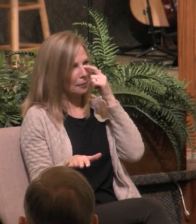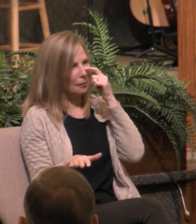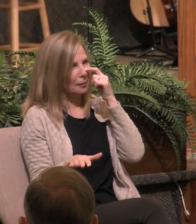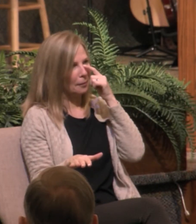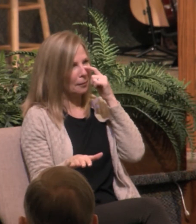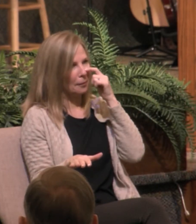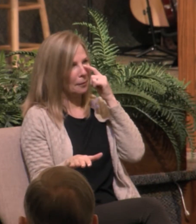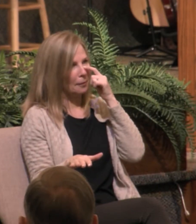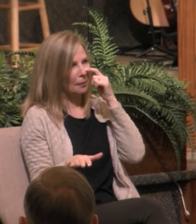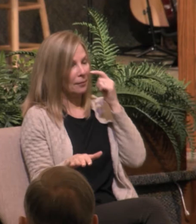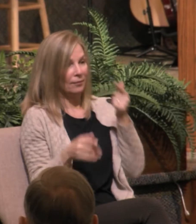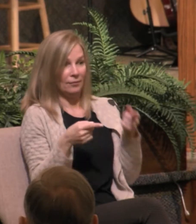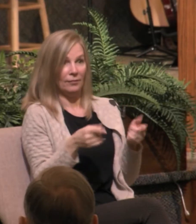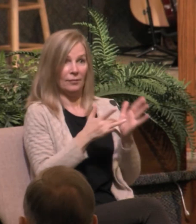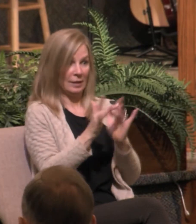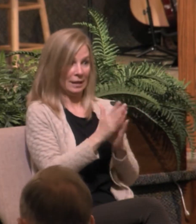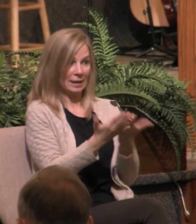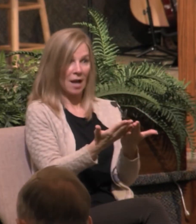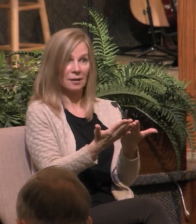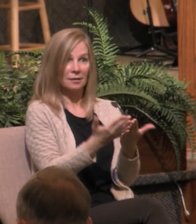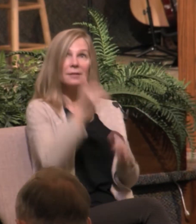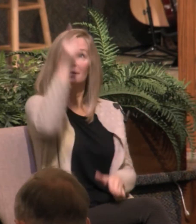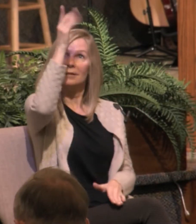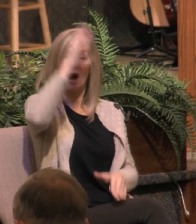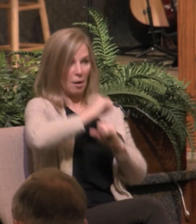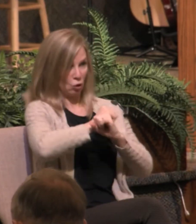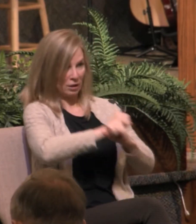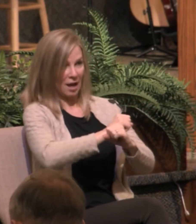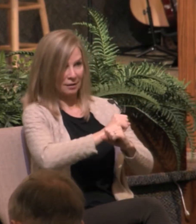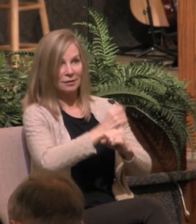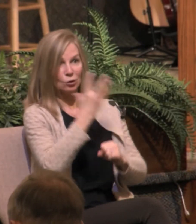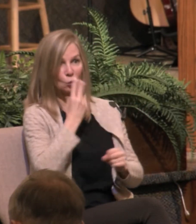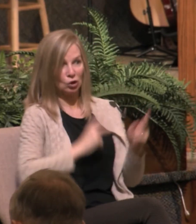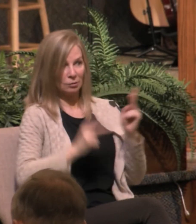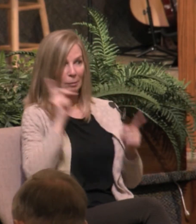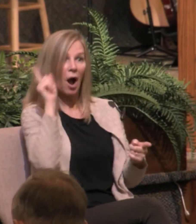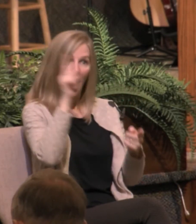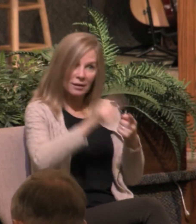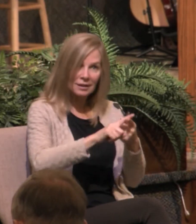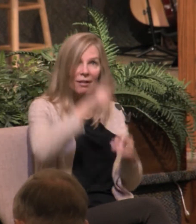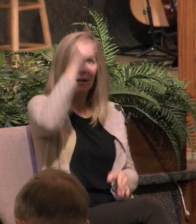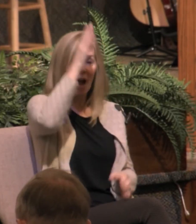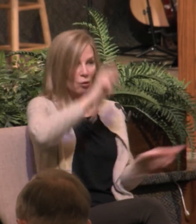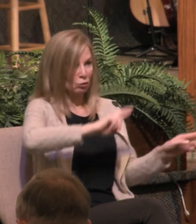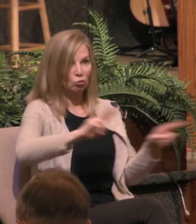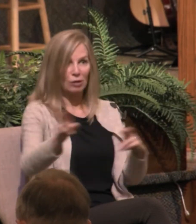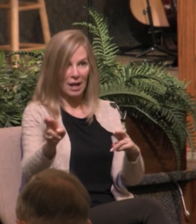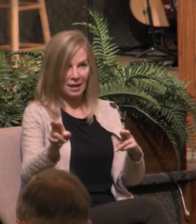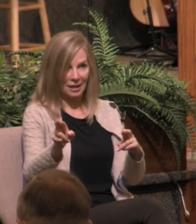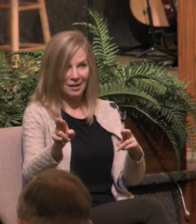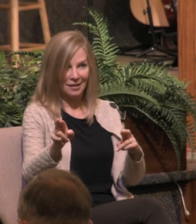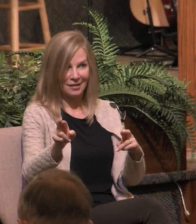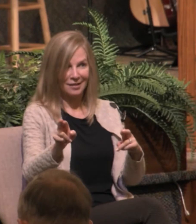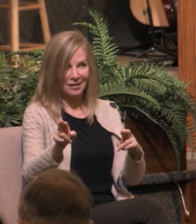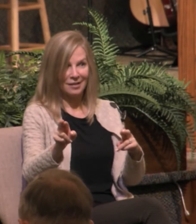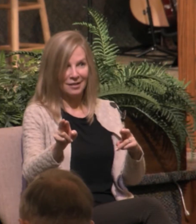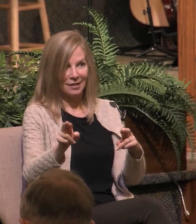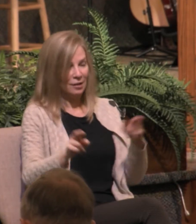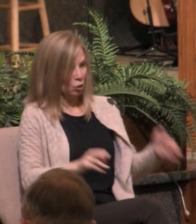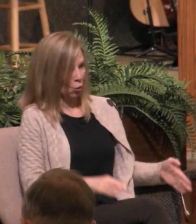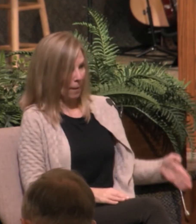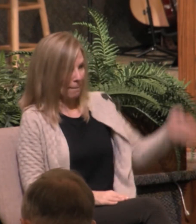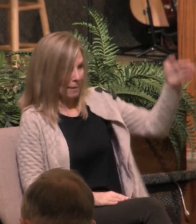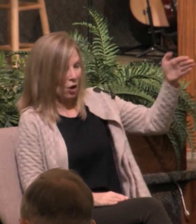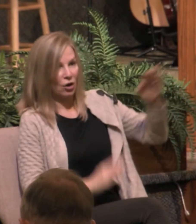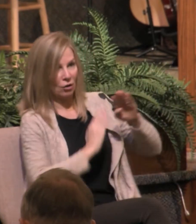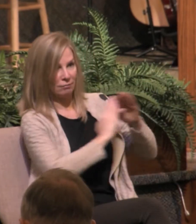And according to the text, God protected the Israelites until God was ready. He got between, he put a barrier between the